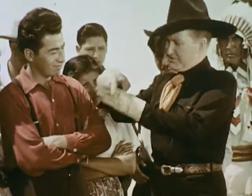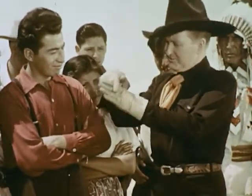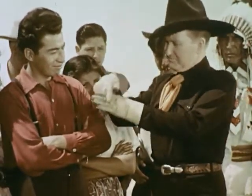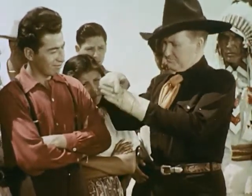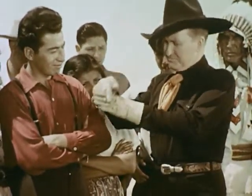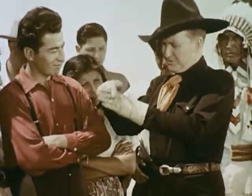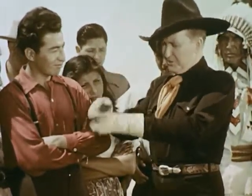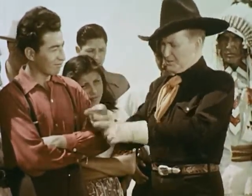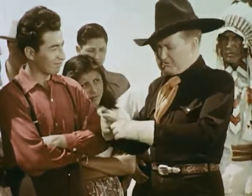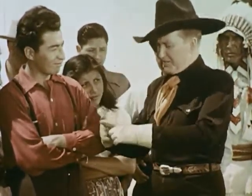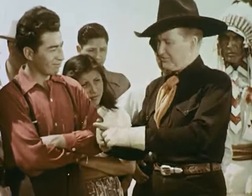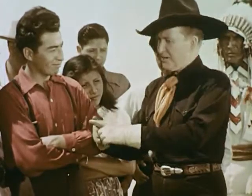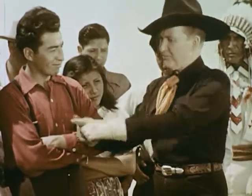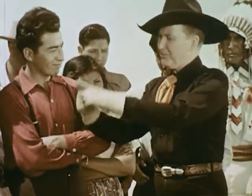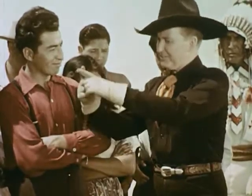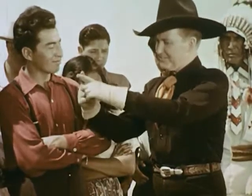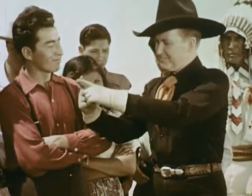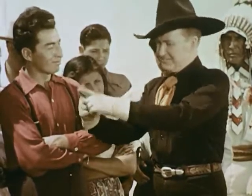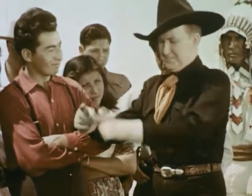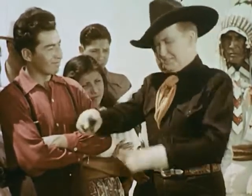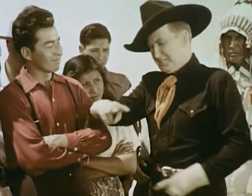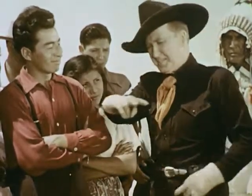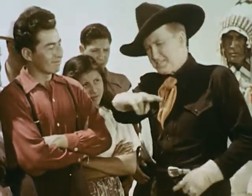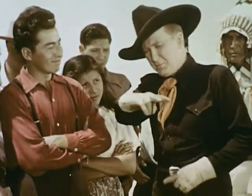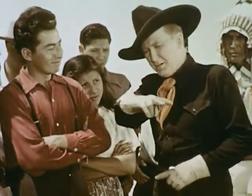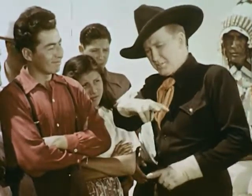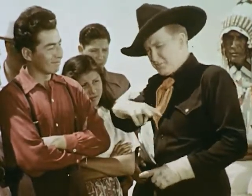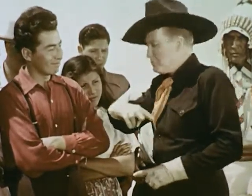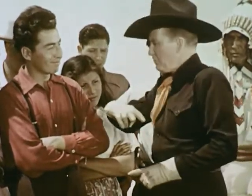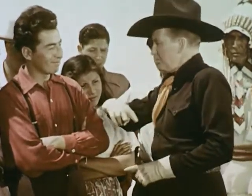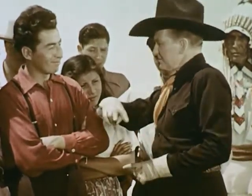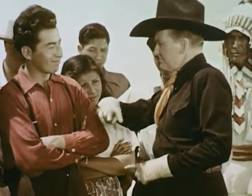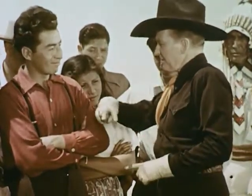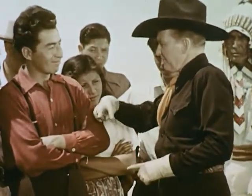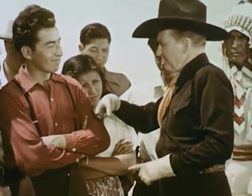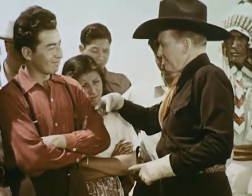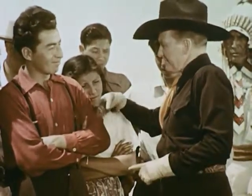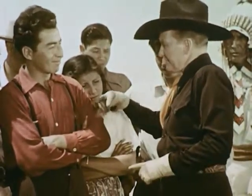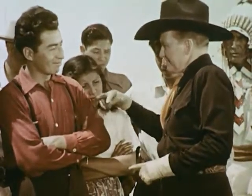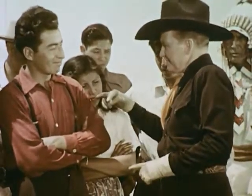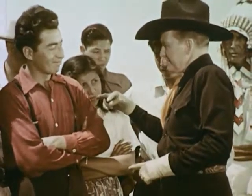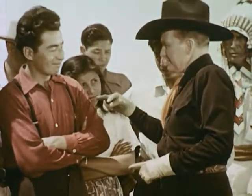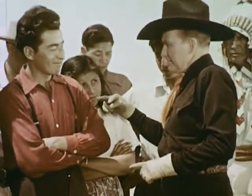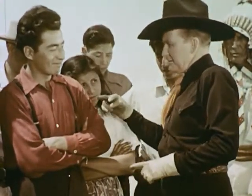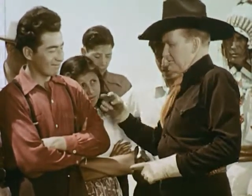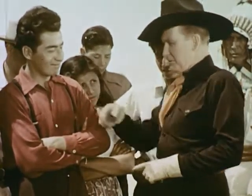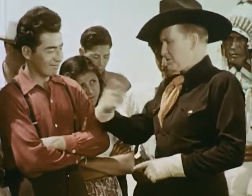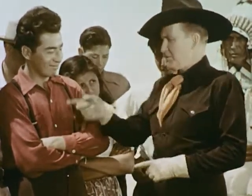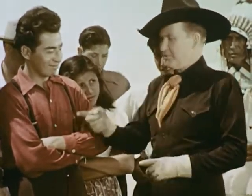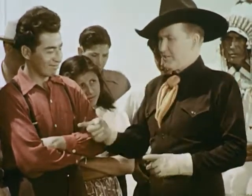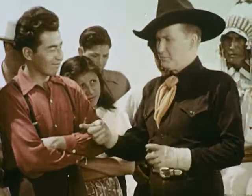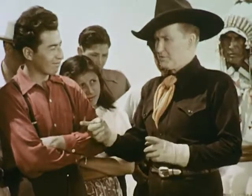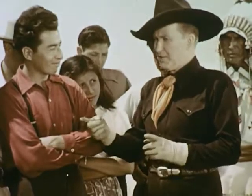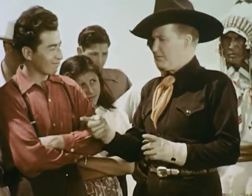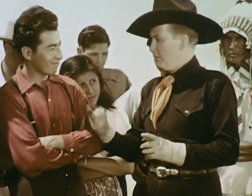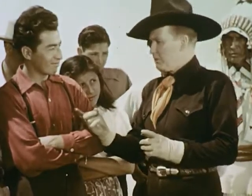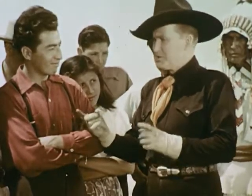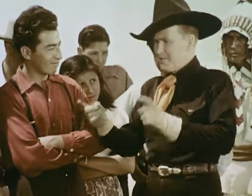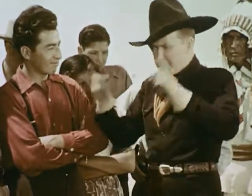horses, the dog dragged the travois. That's the mark of the two poles of the travois. Then these different animals that have horns and